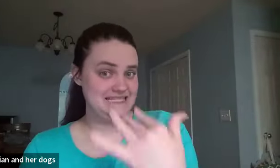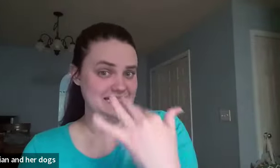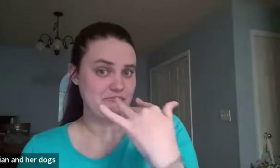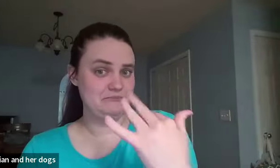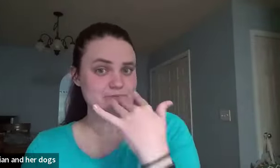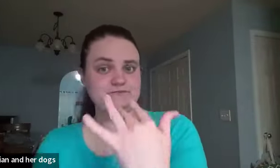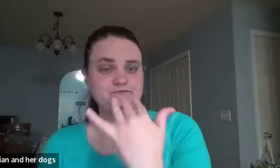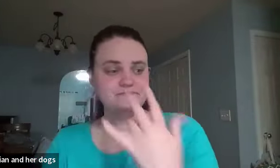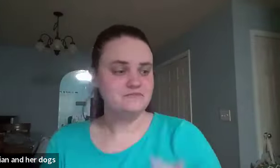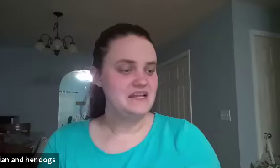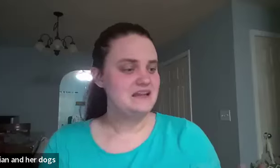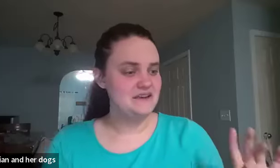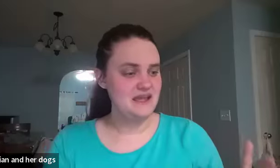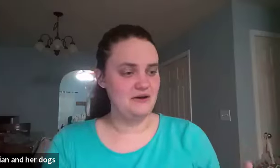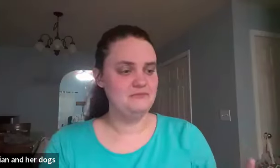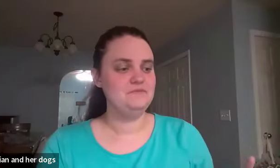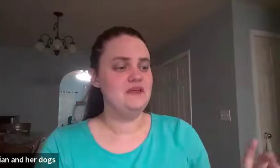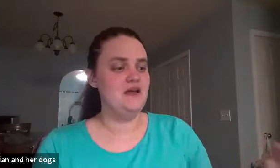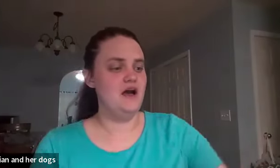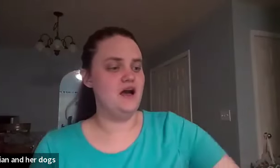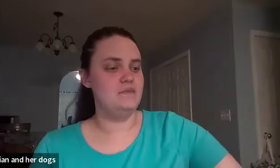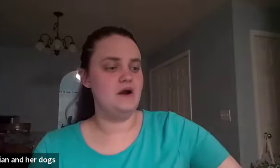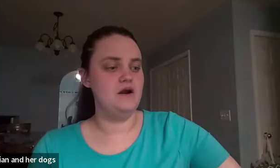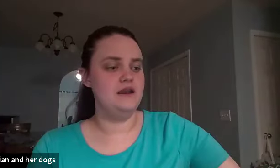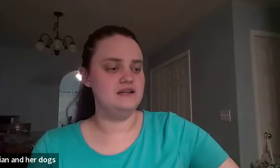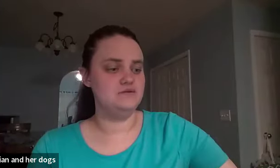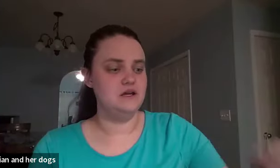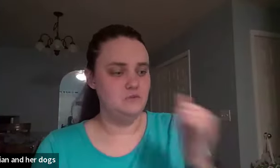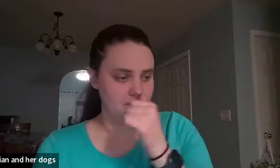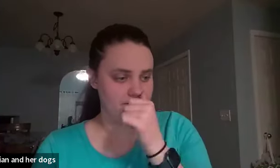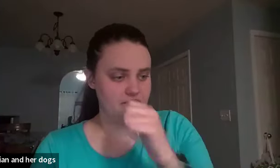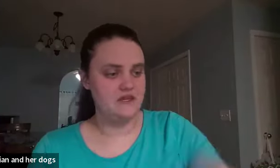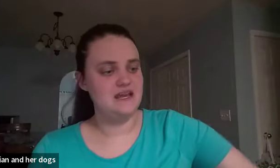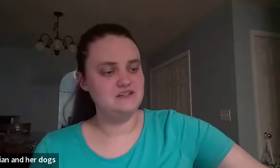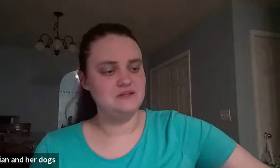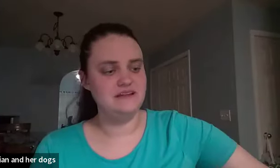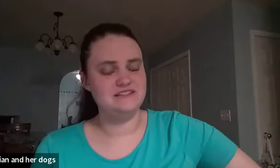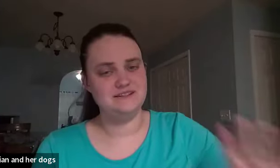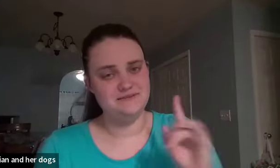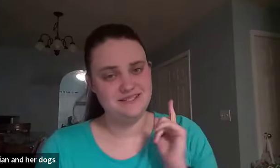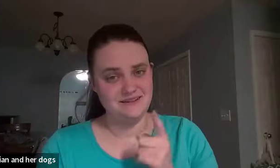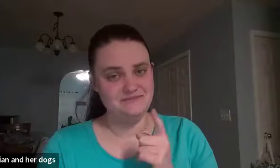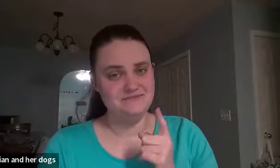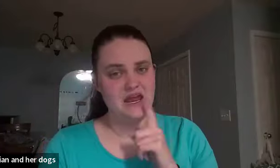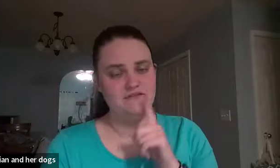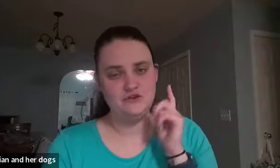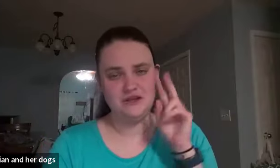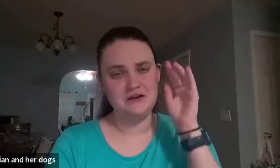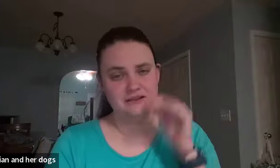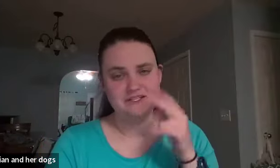spicy. Now, our next one, well, the next one is going to seem silly. And if you look at our list,